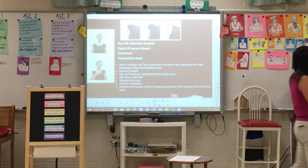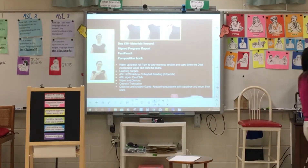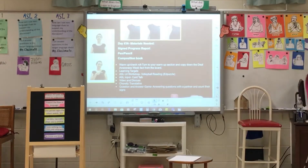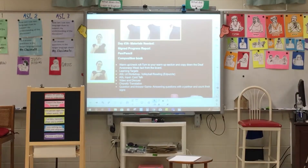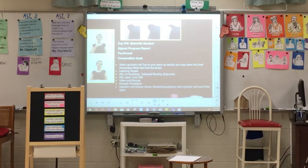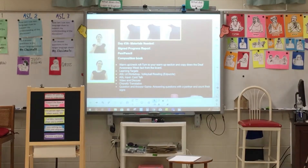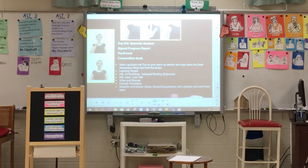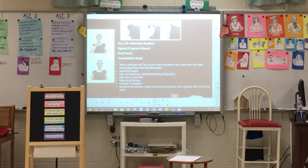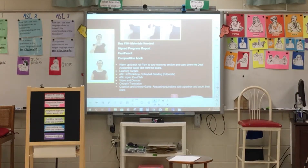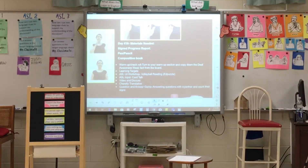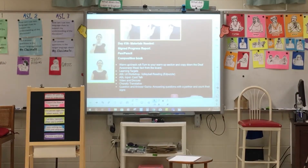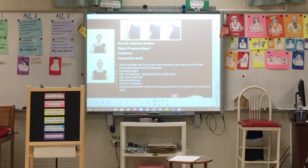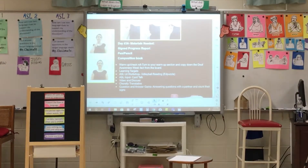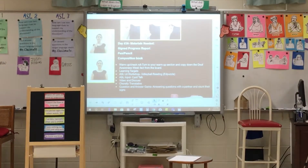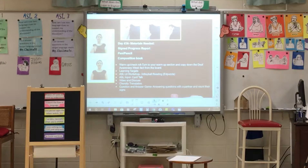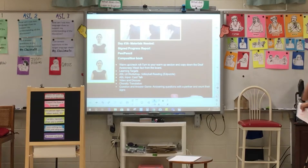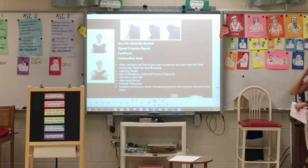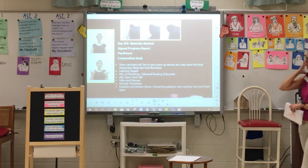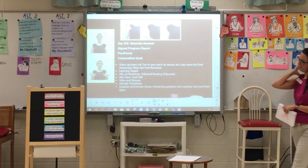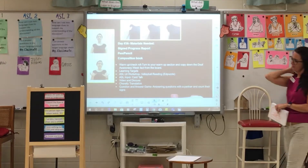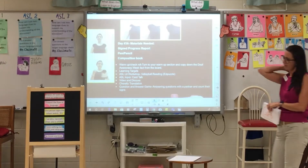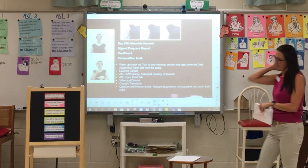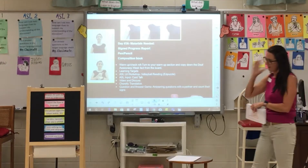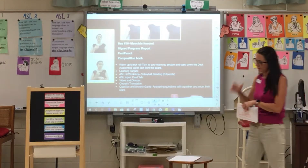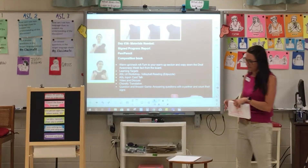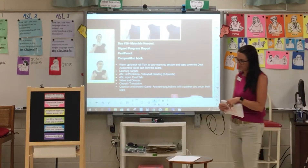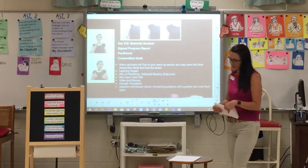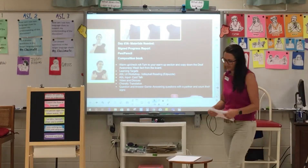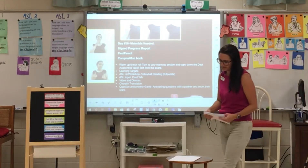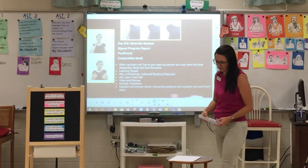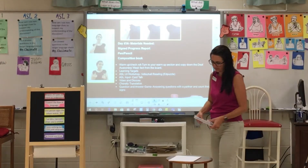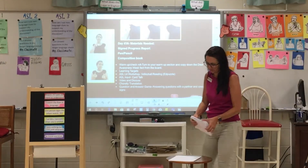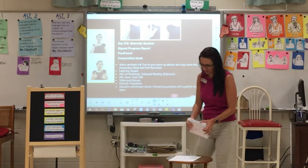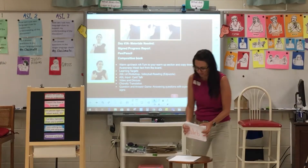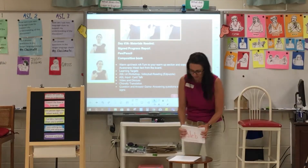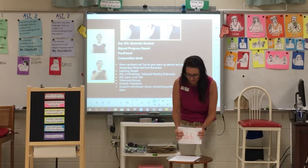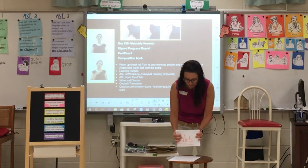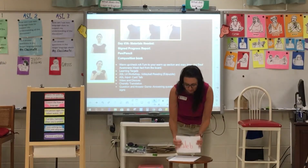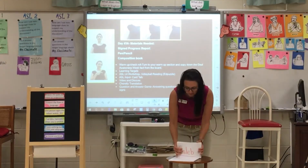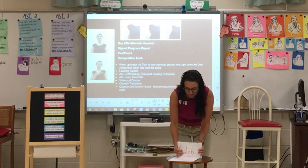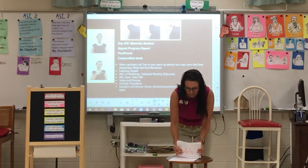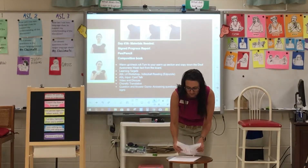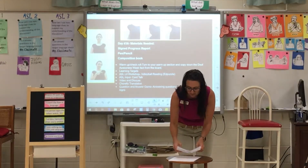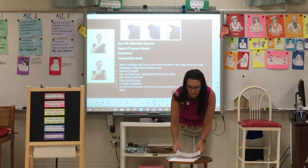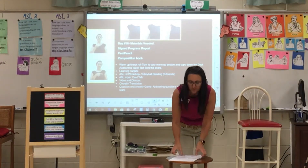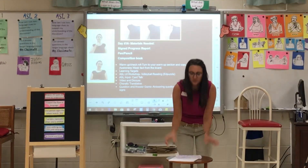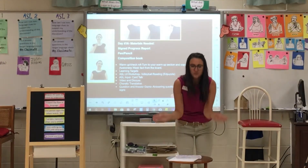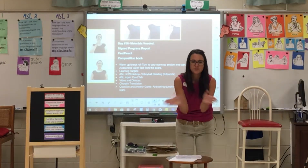You didn't give her a place, so she's on my phone. You should never text me. Dude.